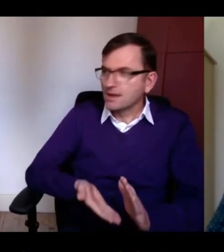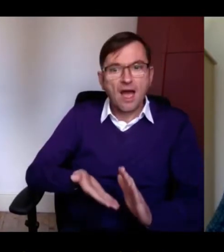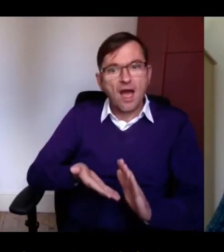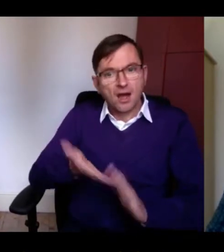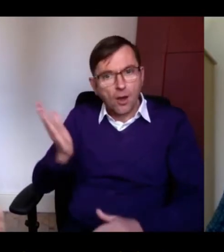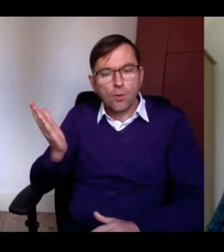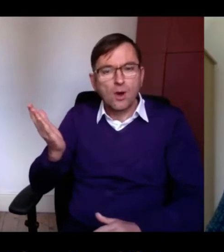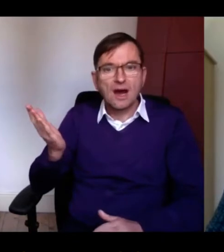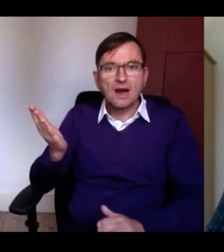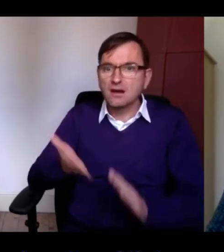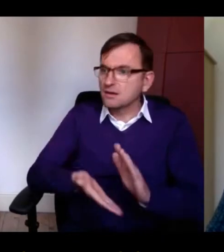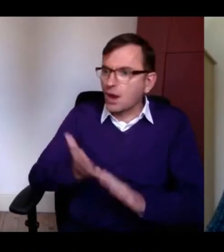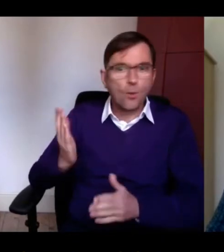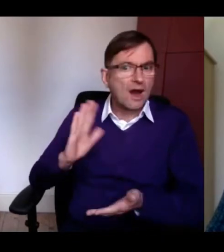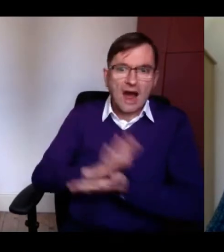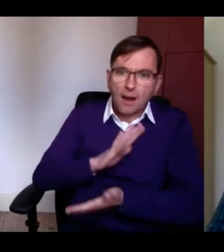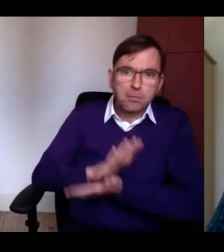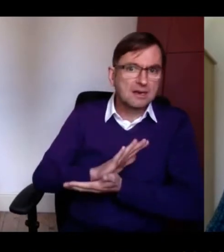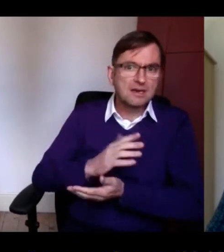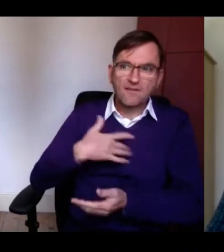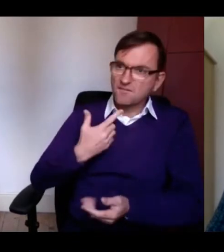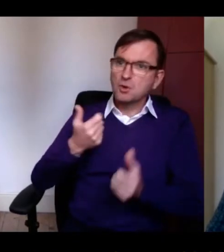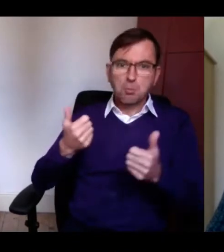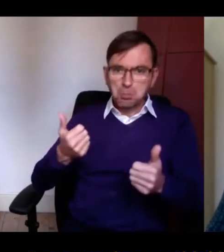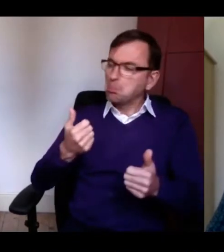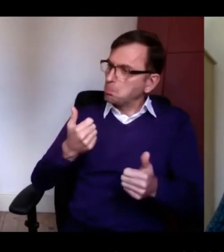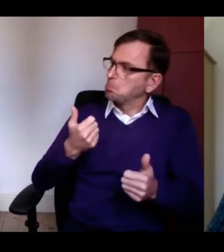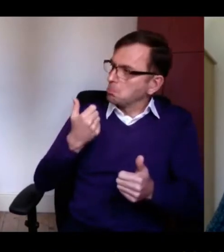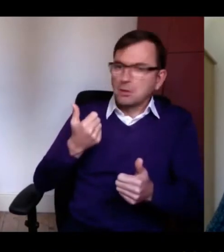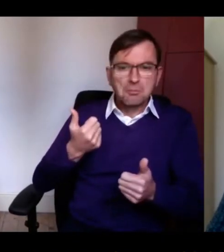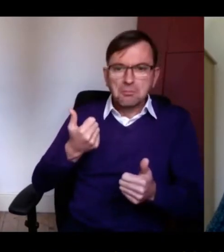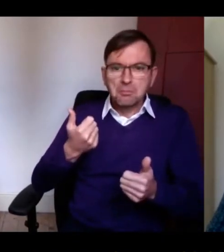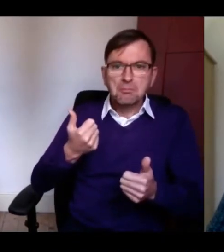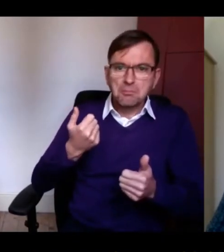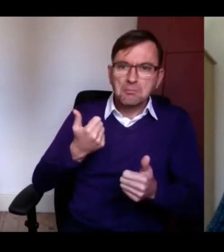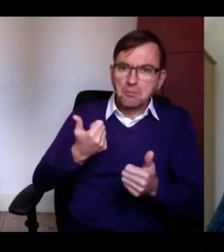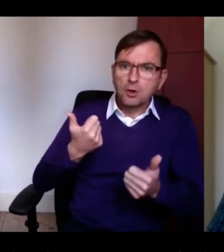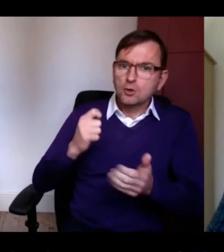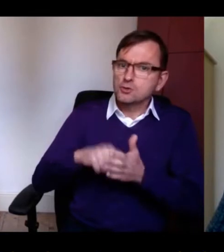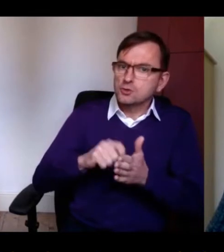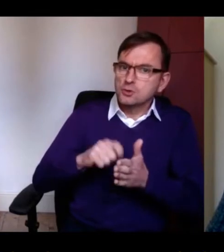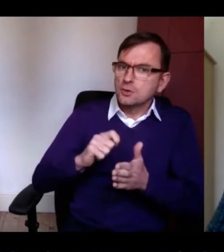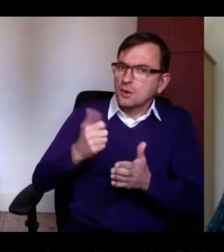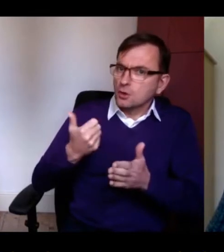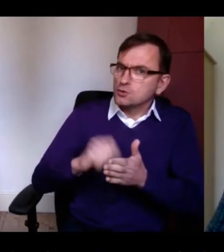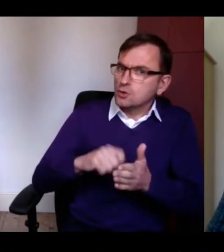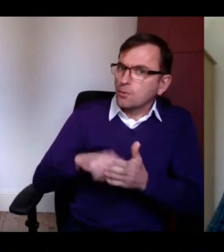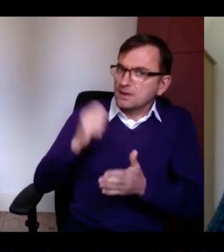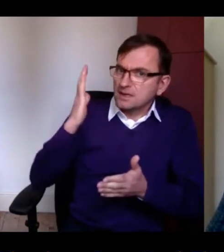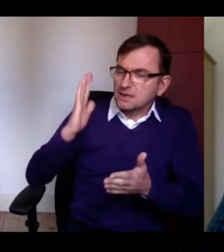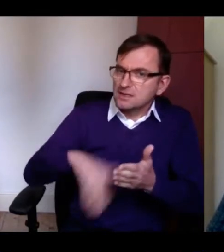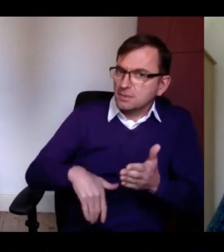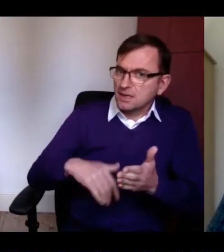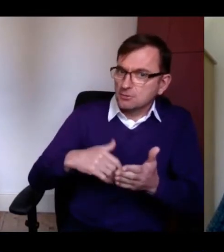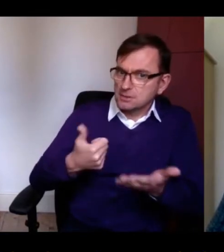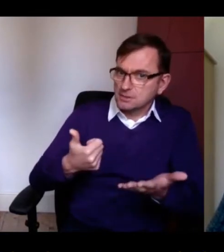communication. They bothered to use that. I go away happy thinking, well, they knew who I was. They knew I was deaf. They use my language